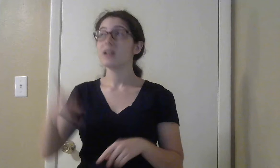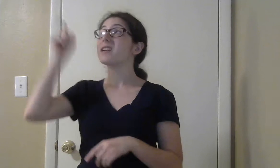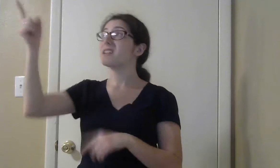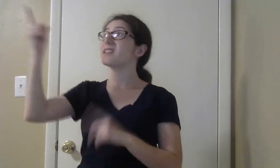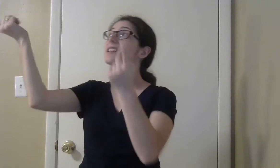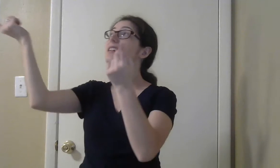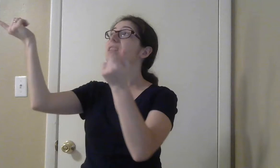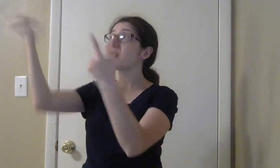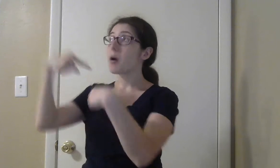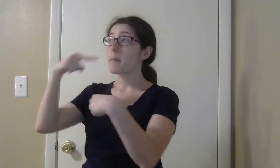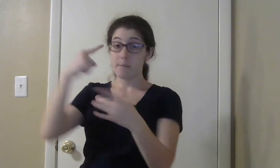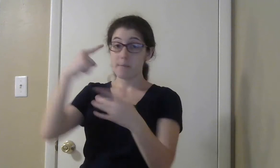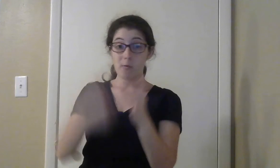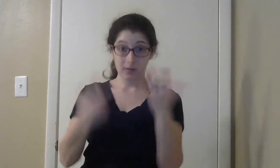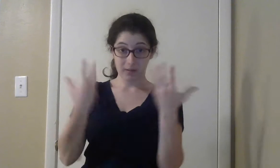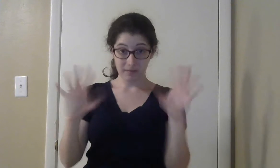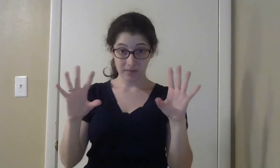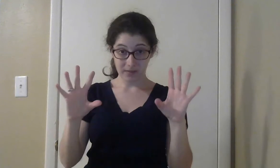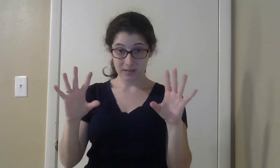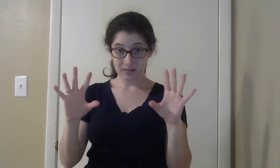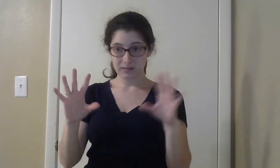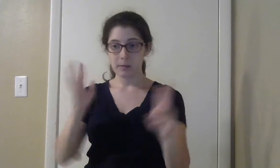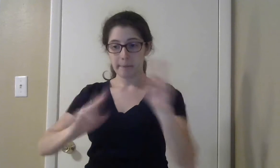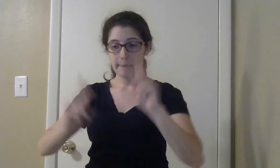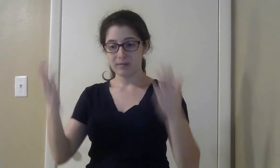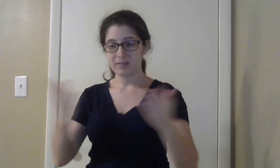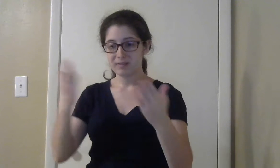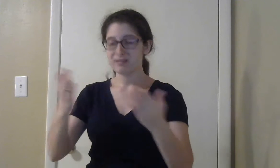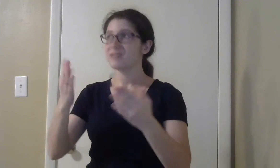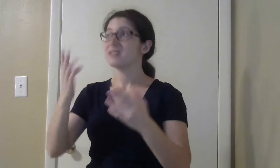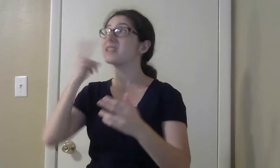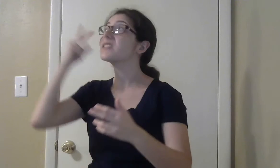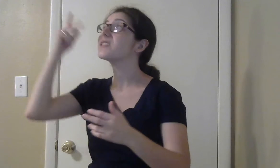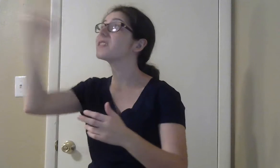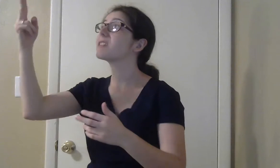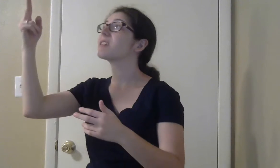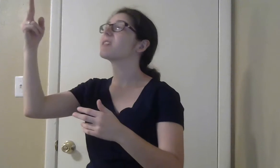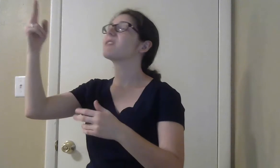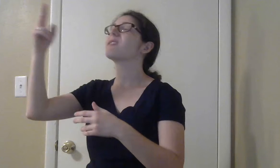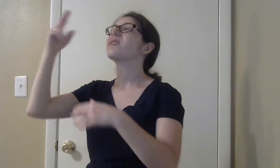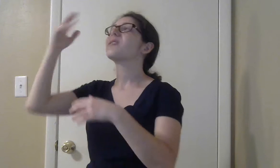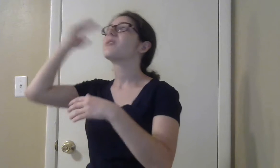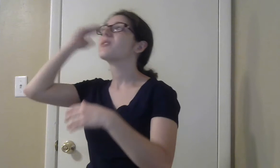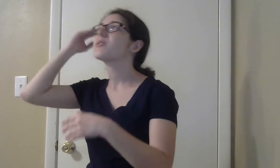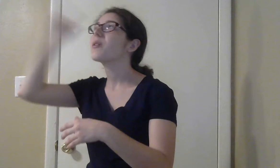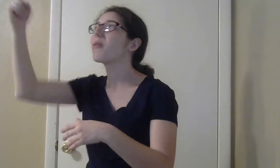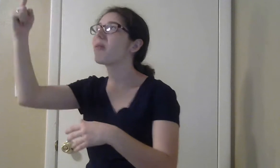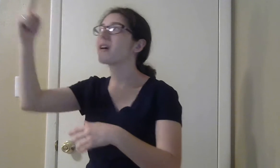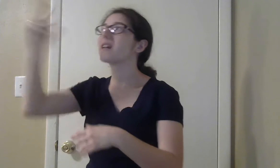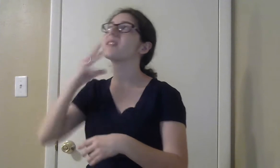here. We have seen him and known him. We love him because we've tasted of his presence. We have